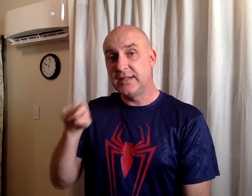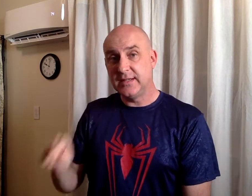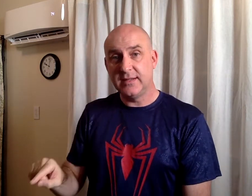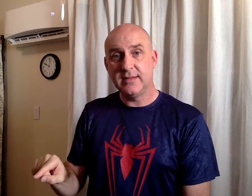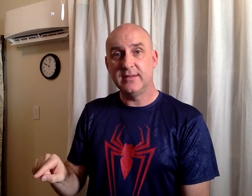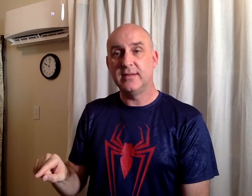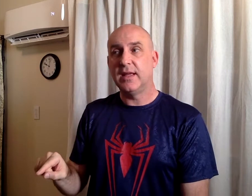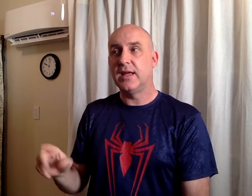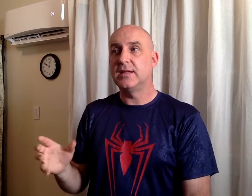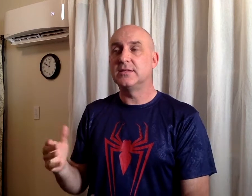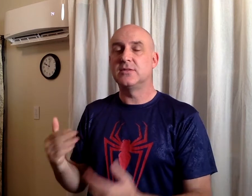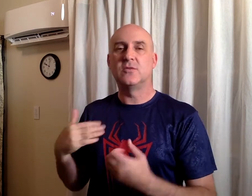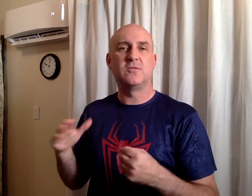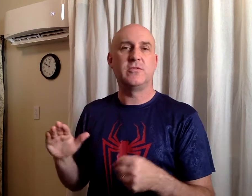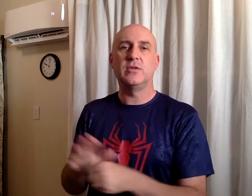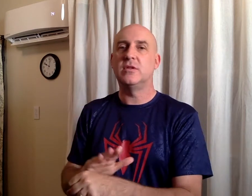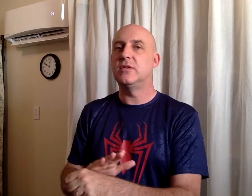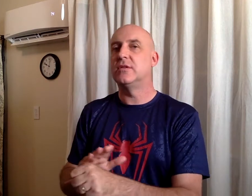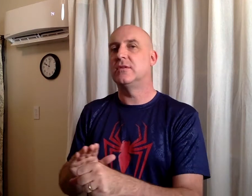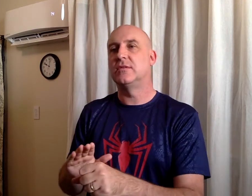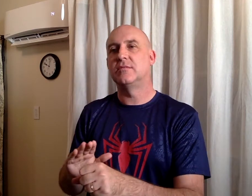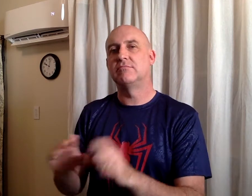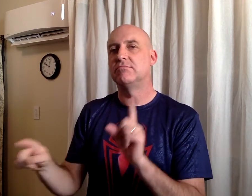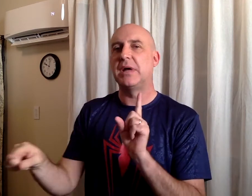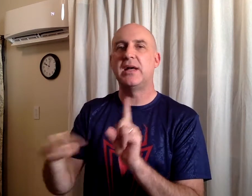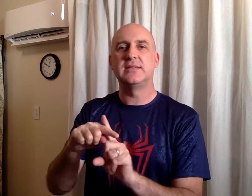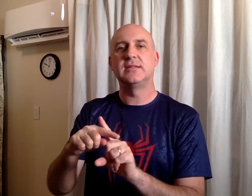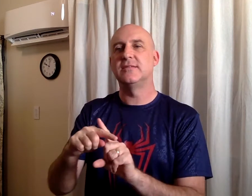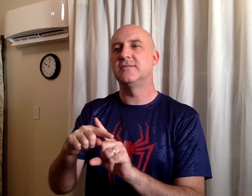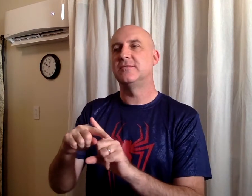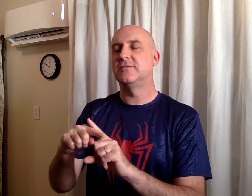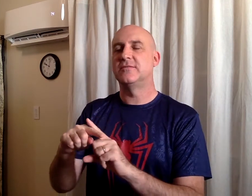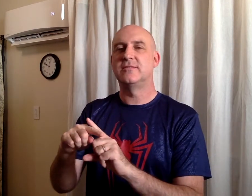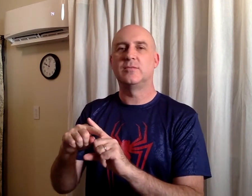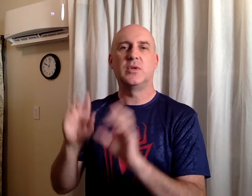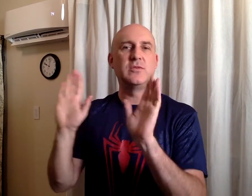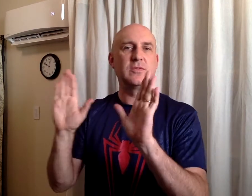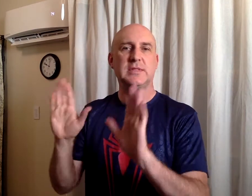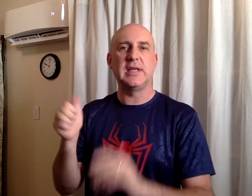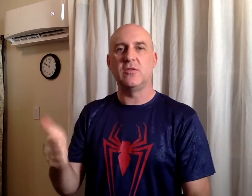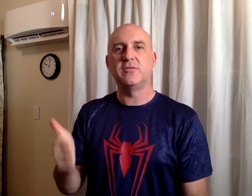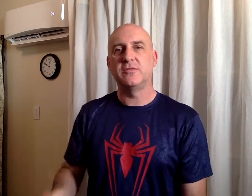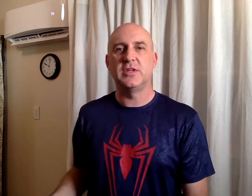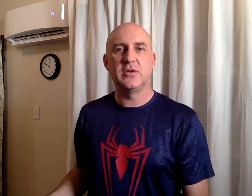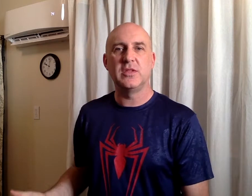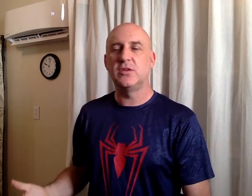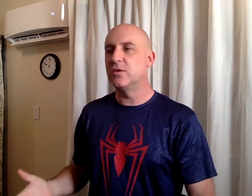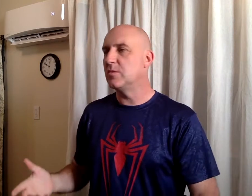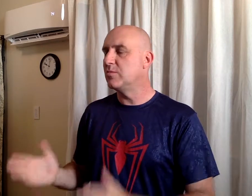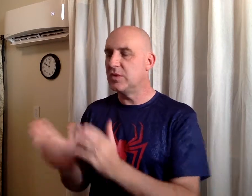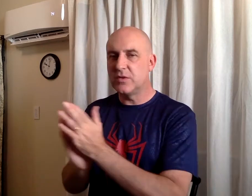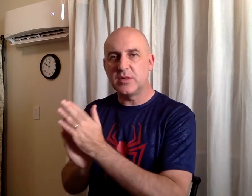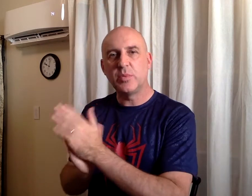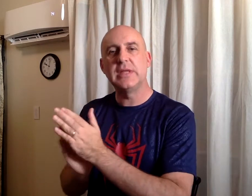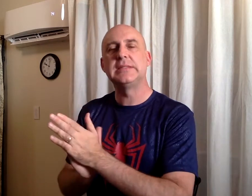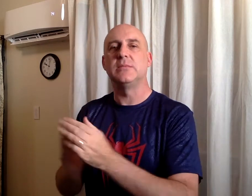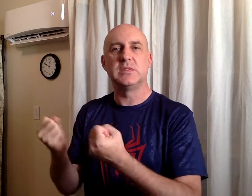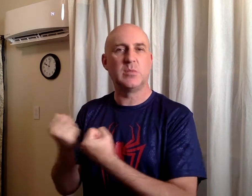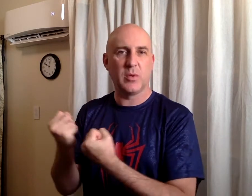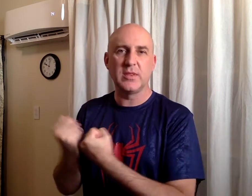she has your full, positive, wonderful self. You know, that you're there to praise them and support them